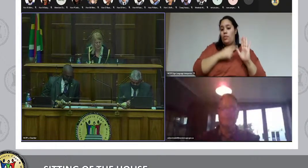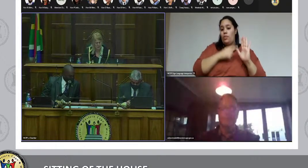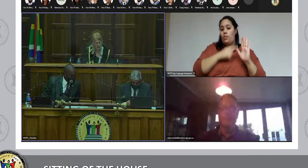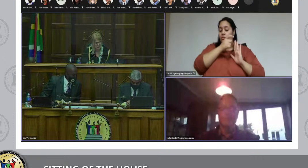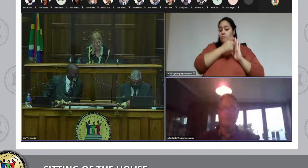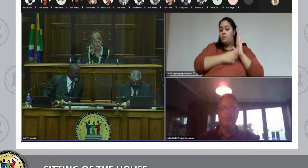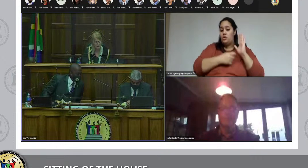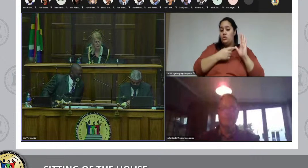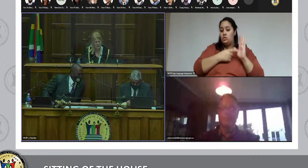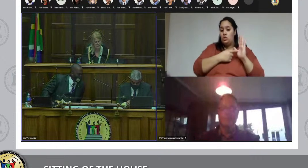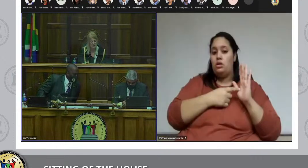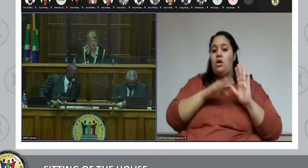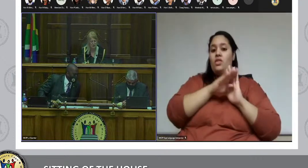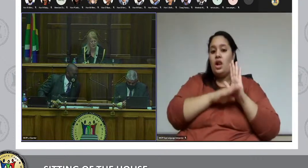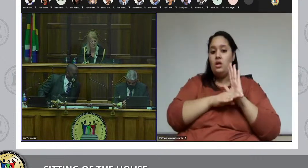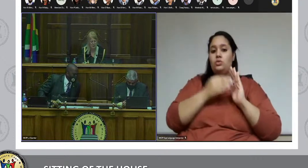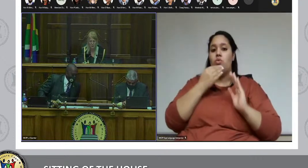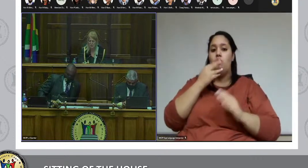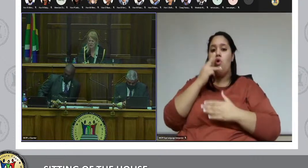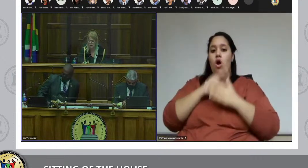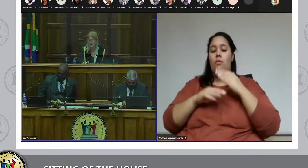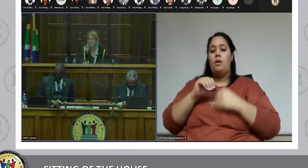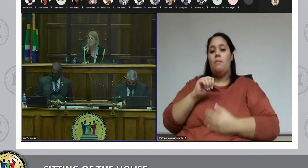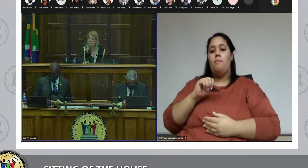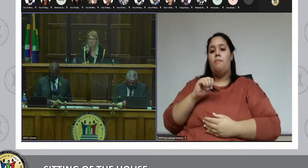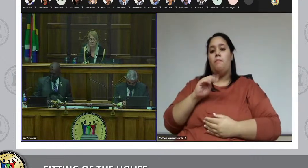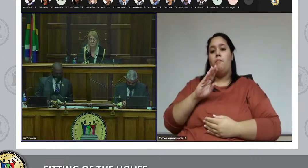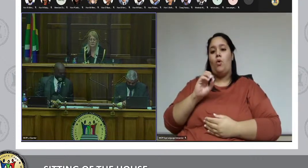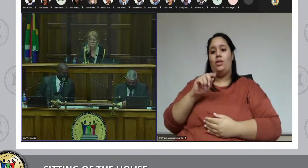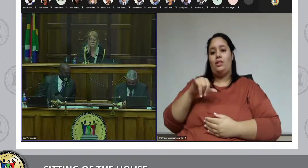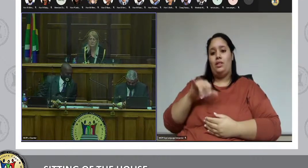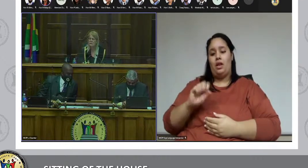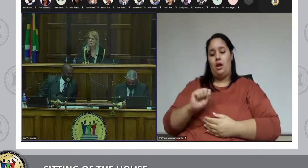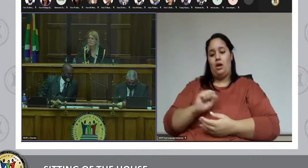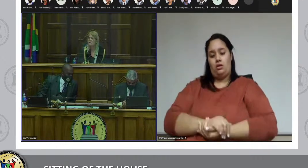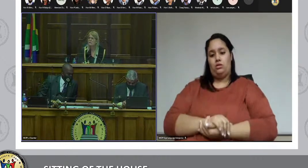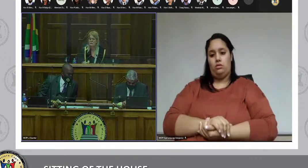the list is Honourable Makamba Botia.